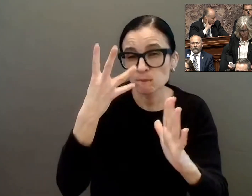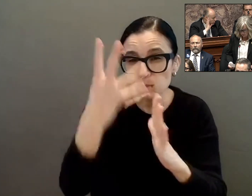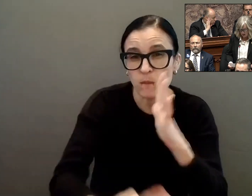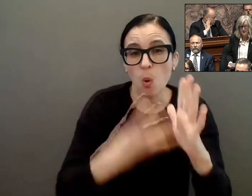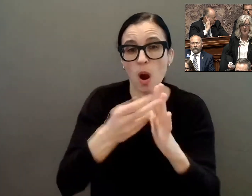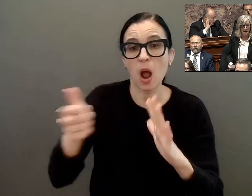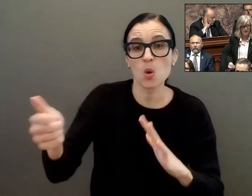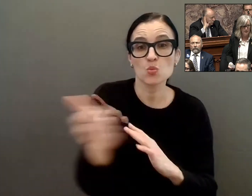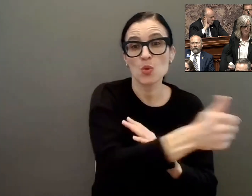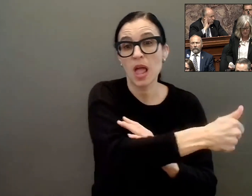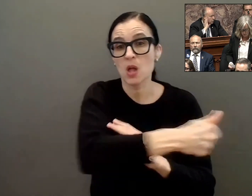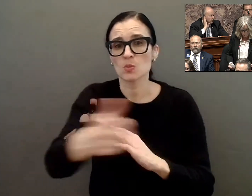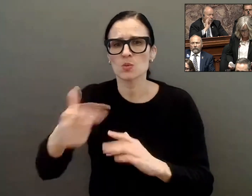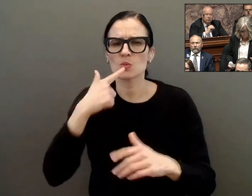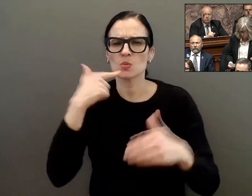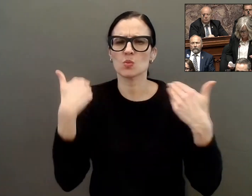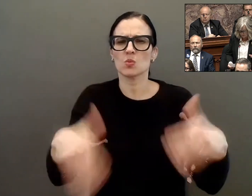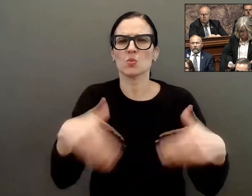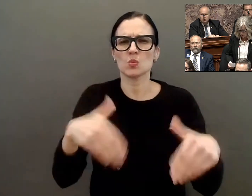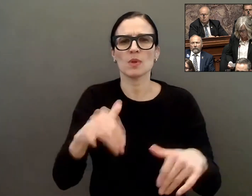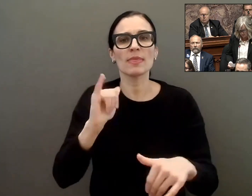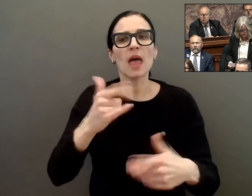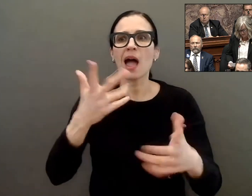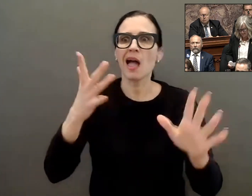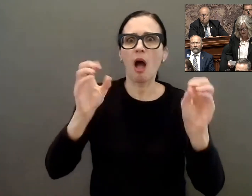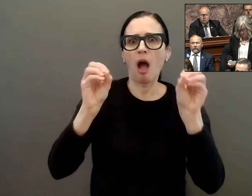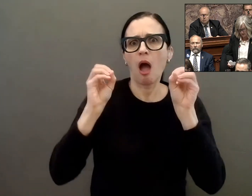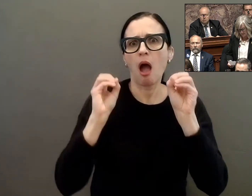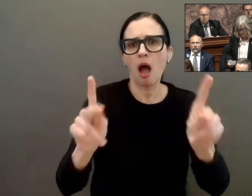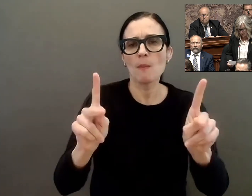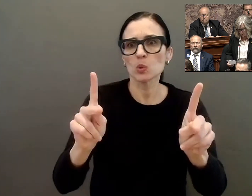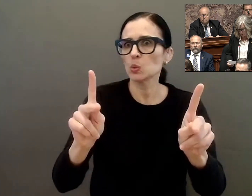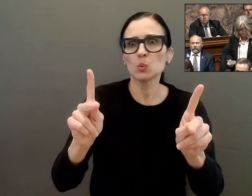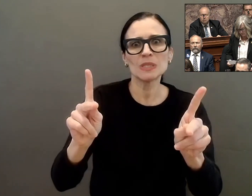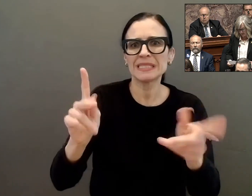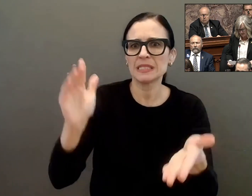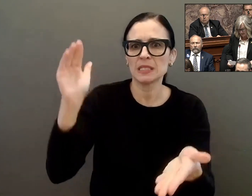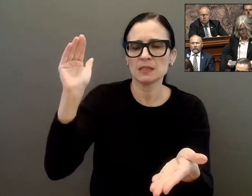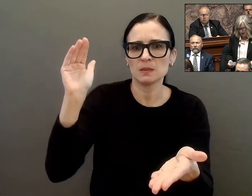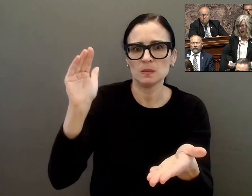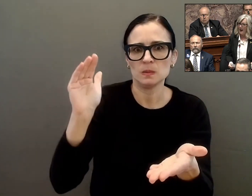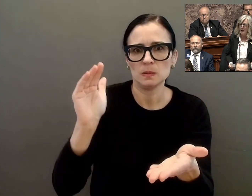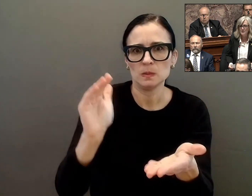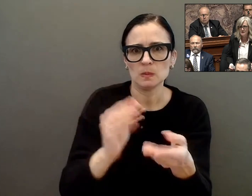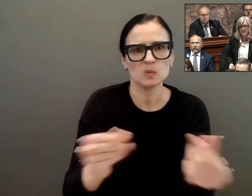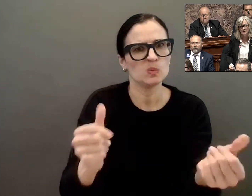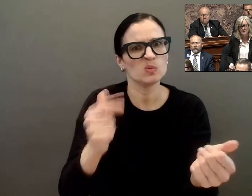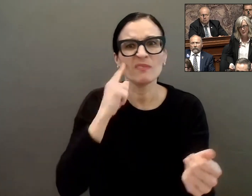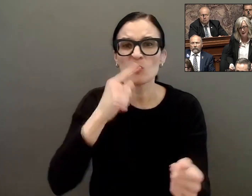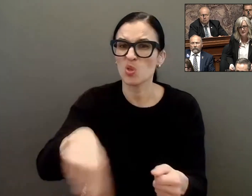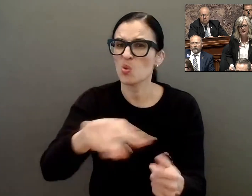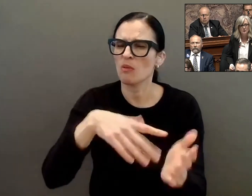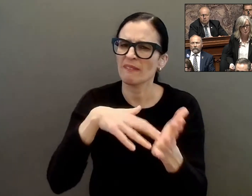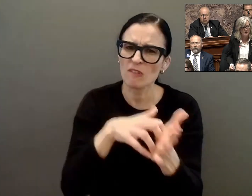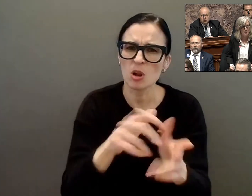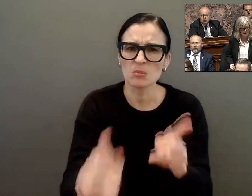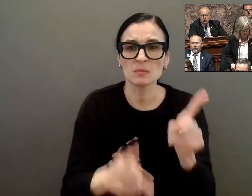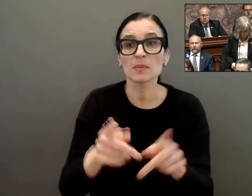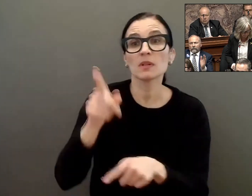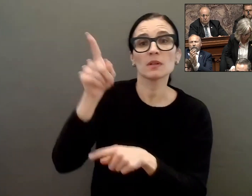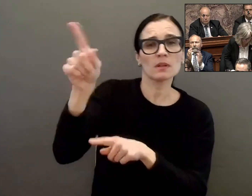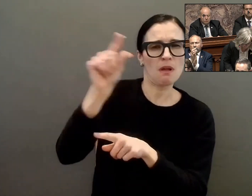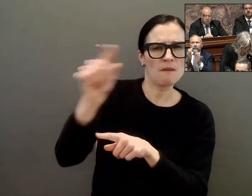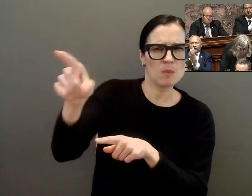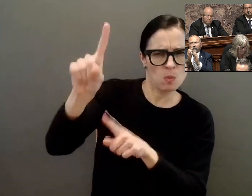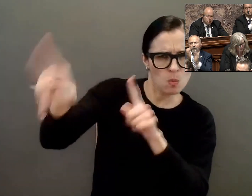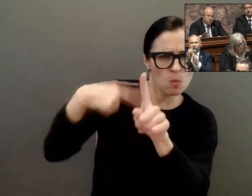people. Again, when will this government get serious about funding abstinence-based treatment?